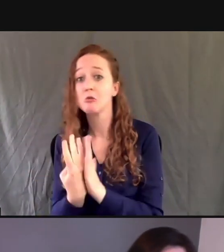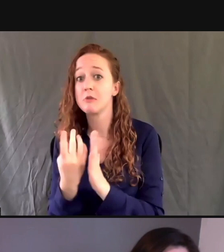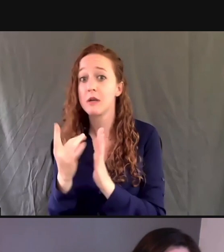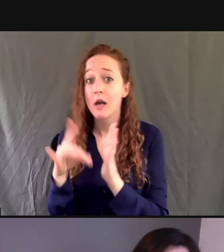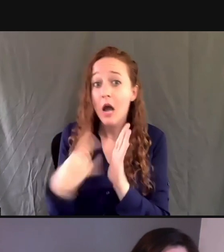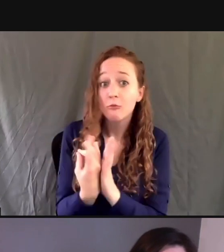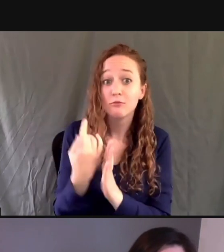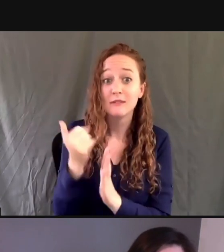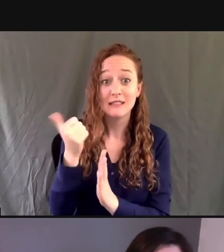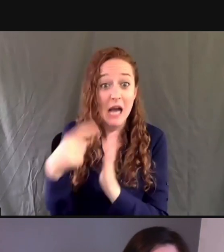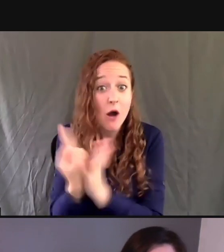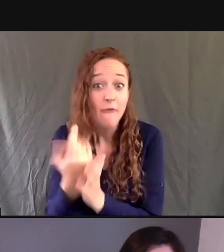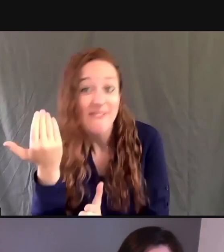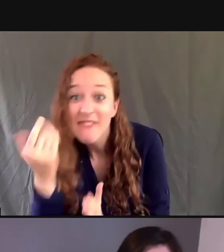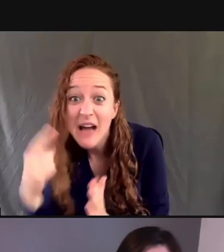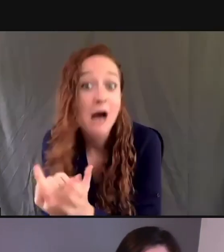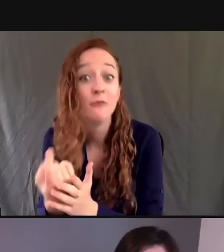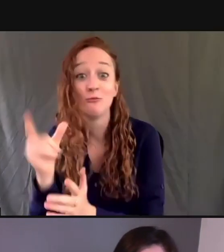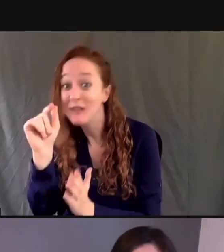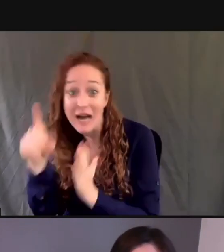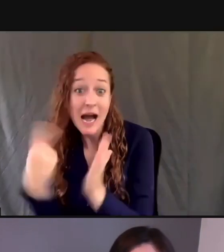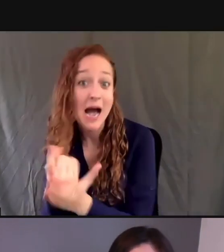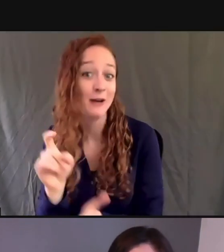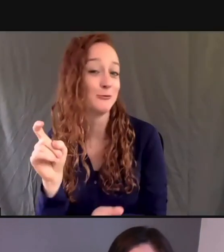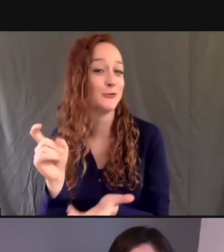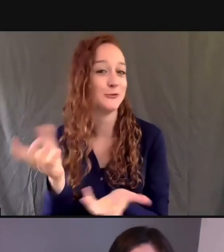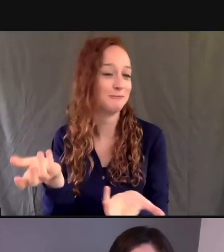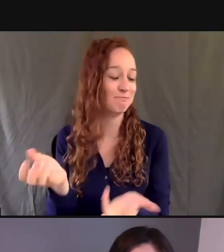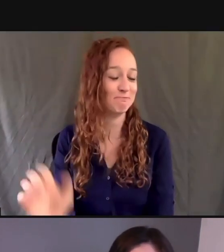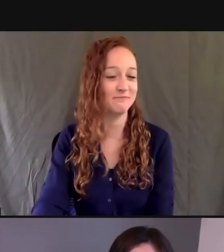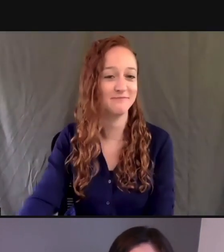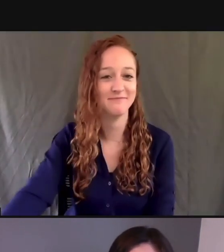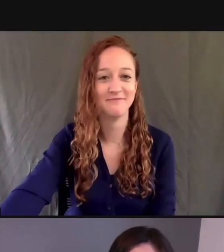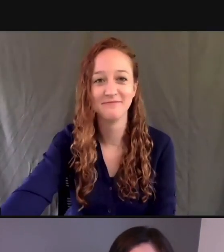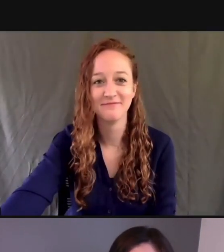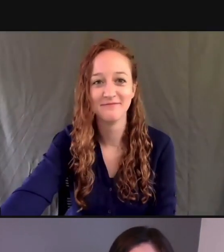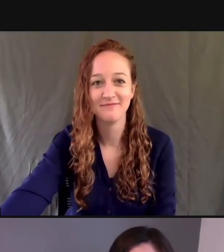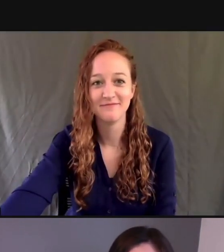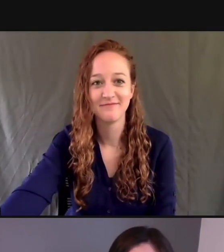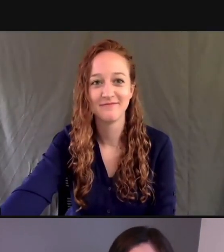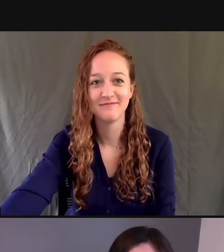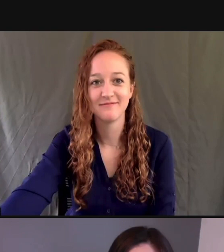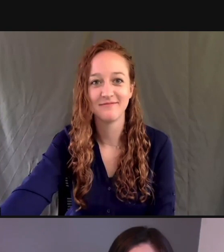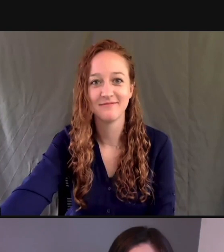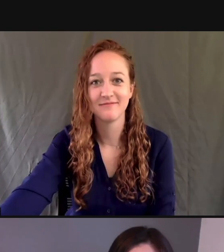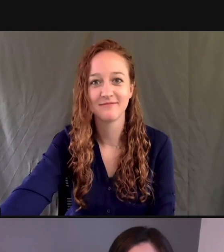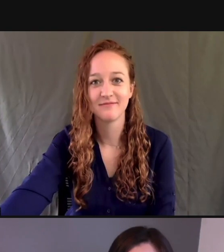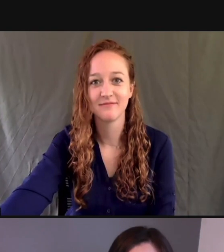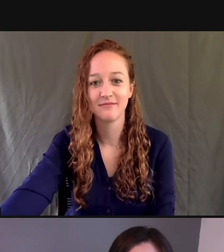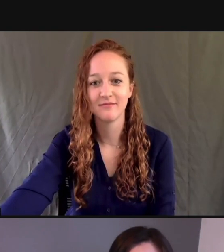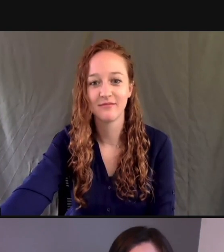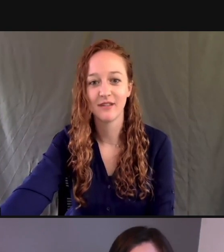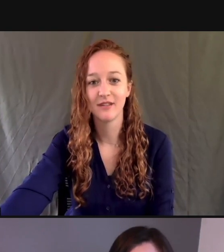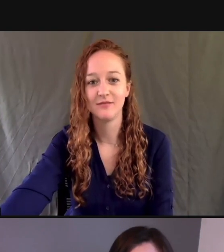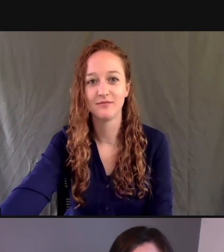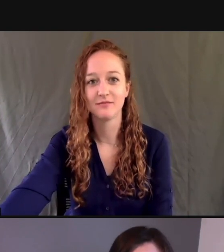And at the end, when we have our videos ready, we'll upload them with a blurb and also with an